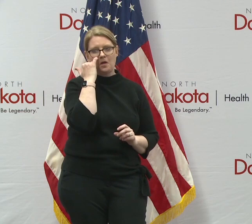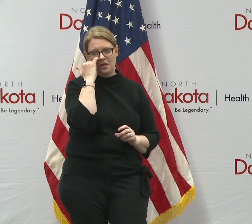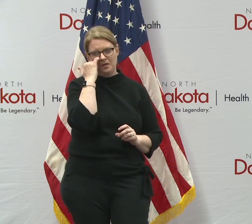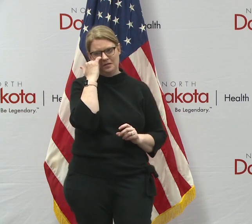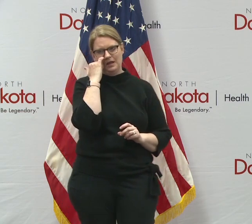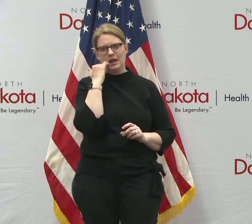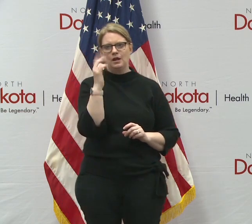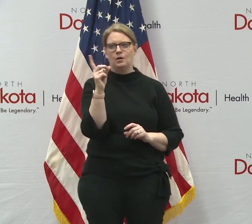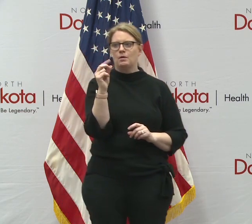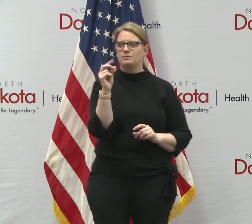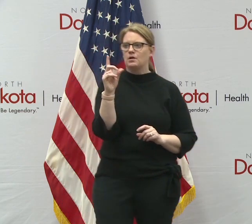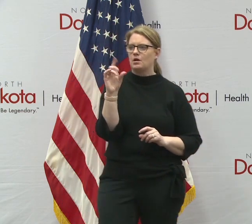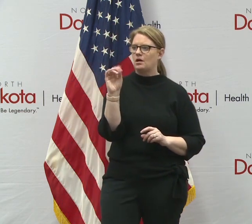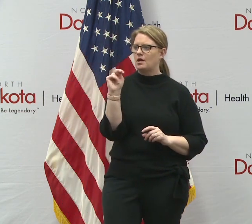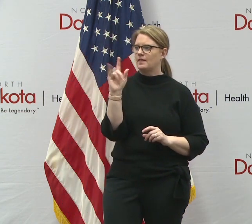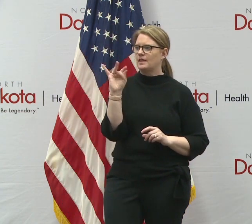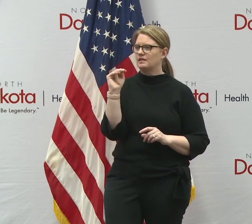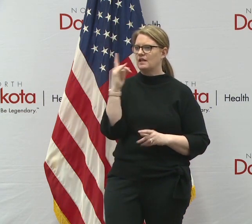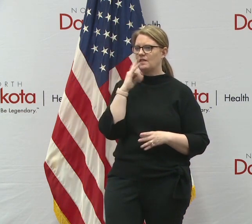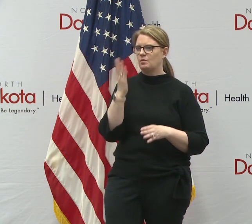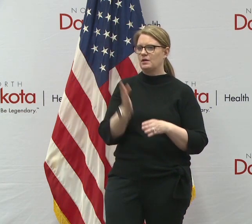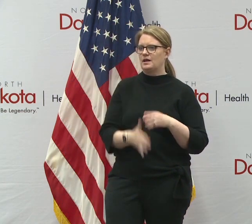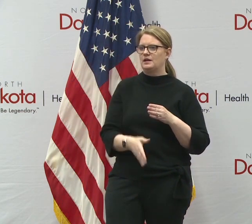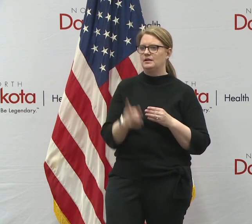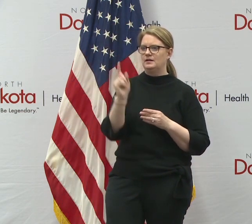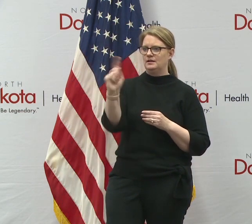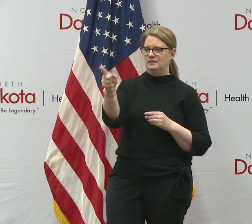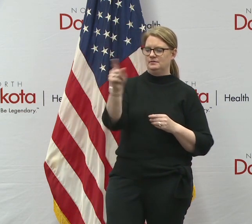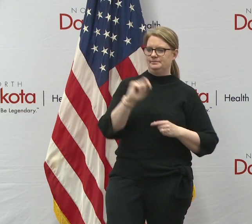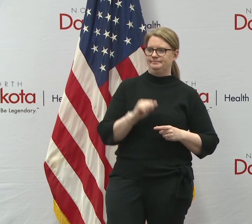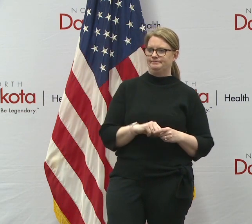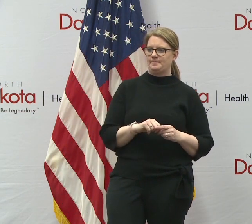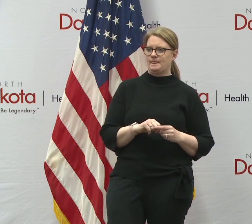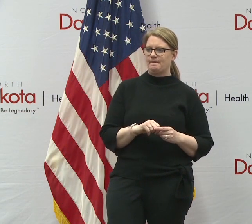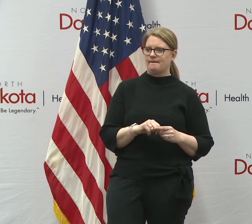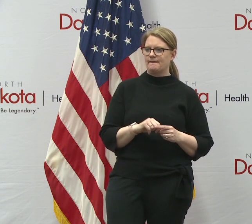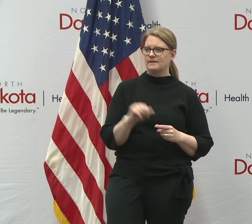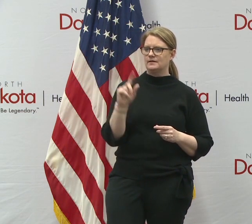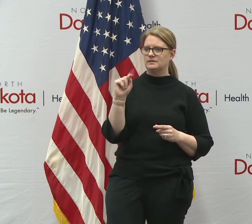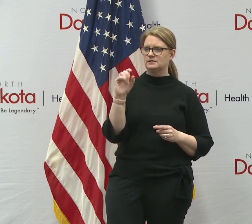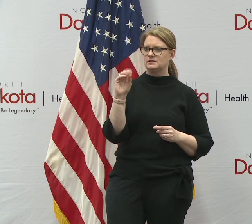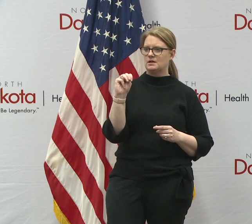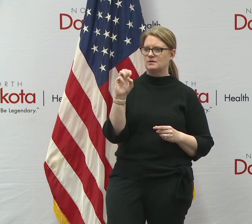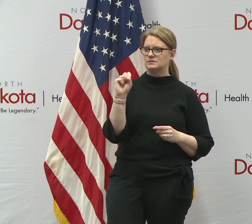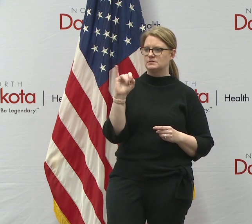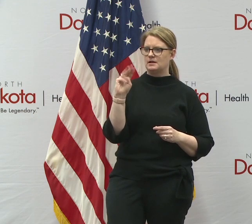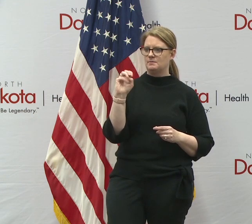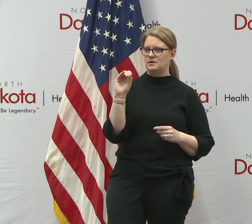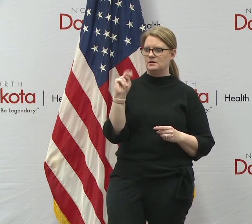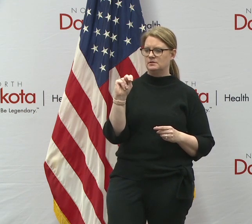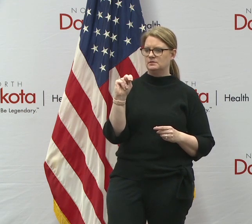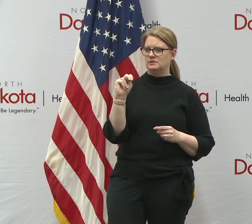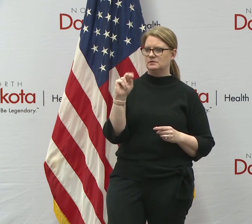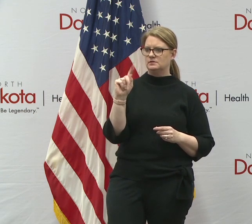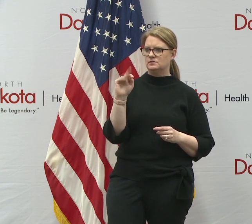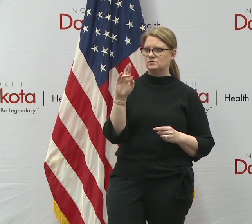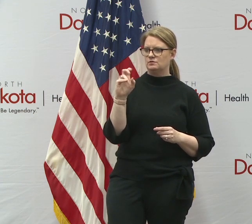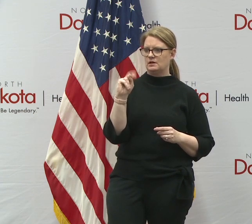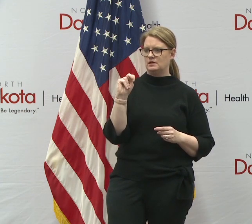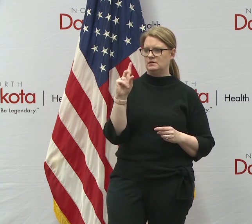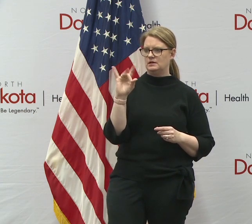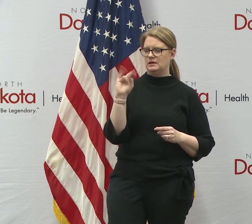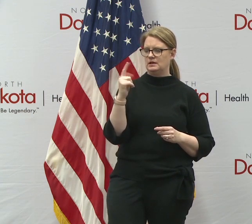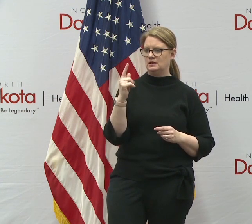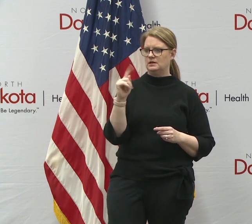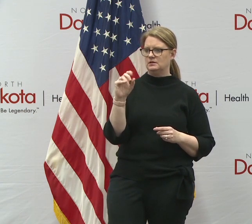One more online, and then I think we're wrapping up for the day. But Tom Simon with Trending Topics in Williston. The first